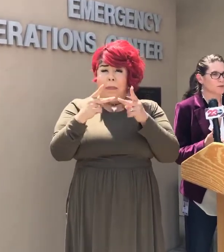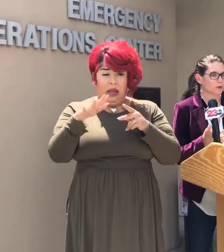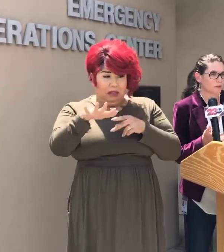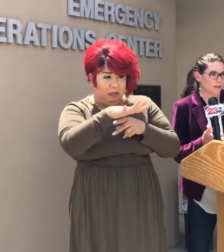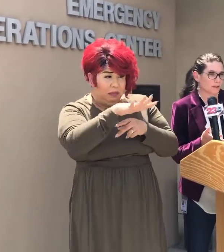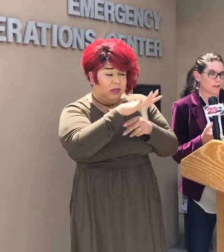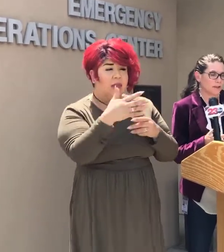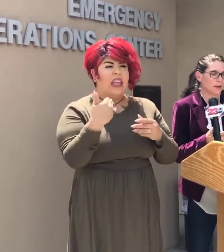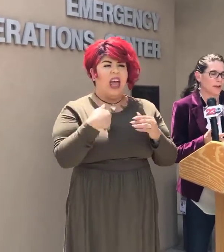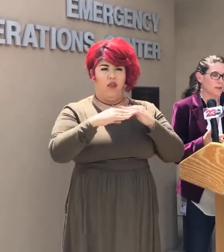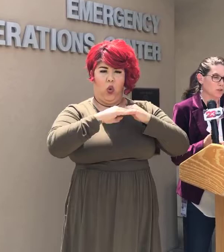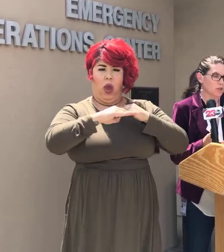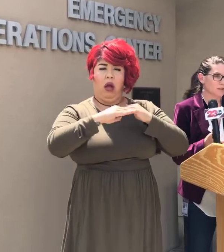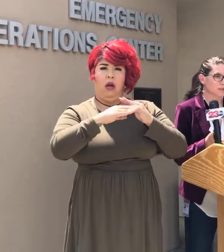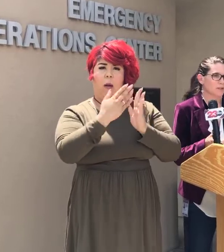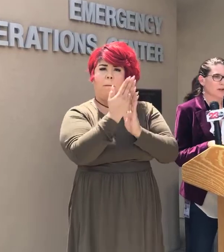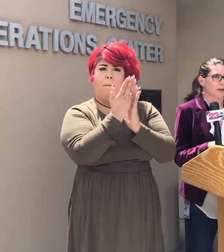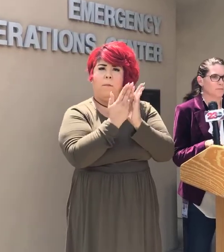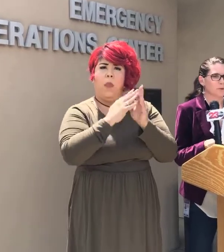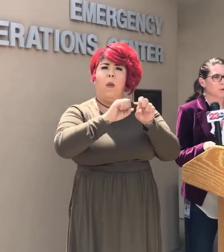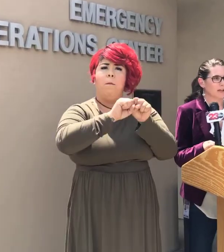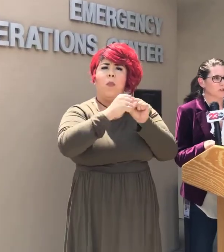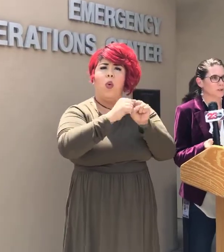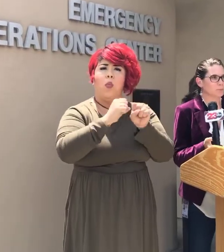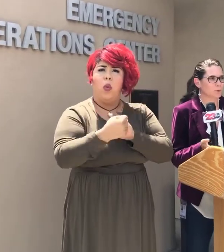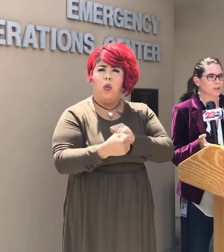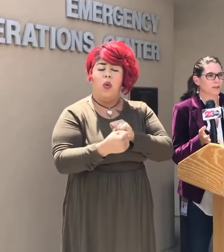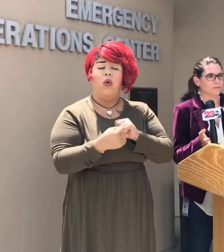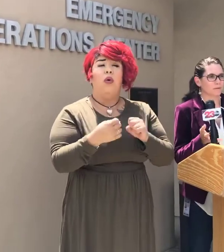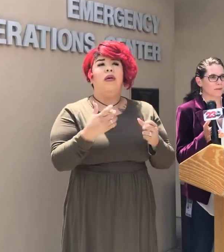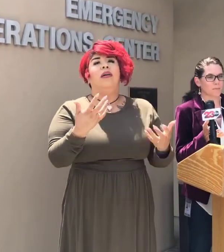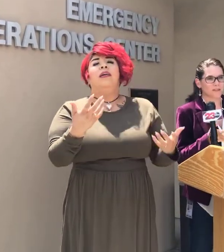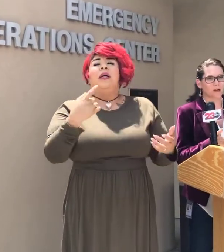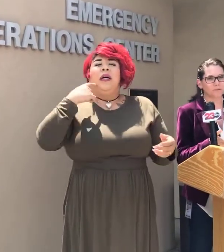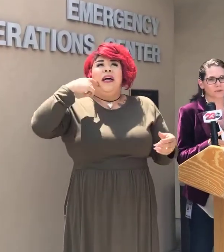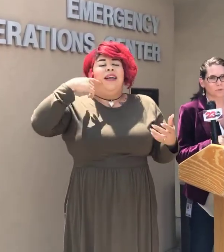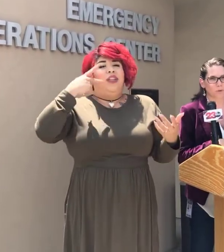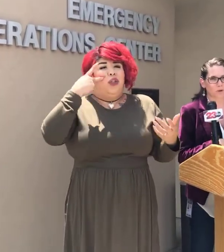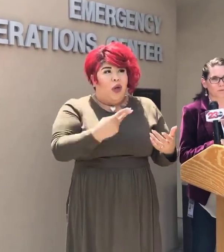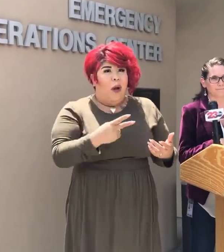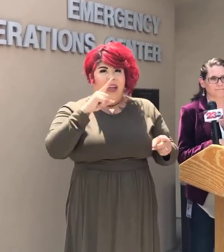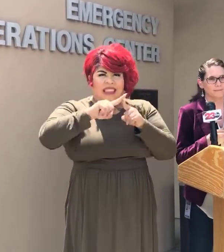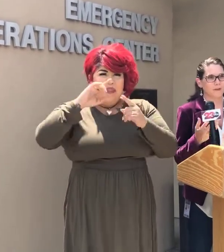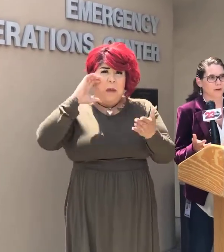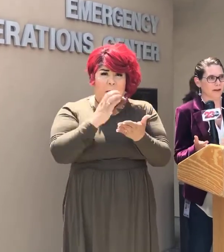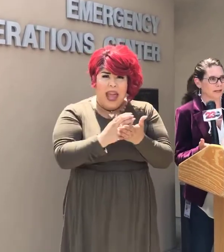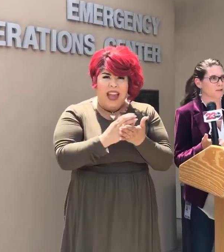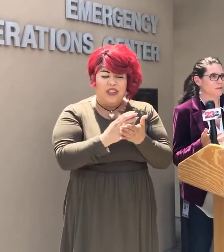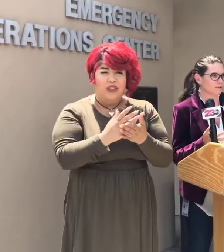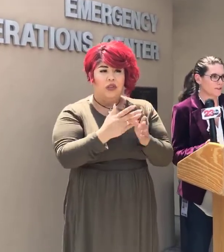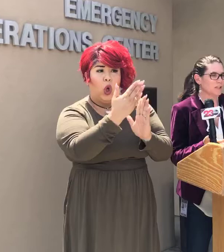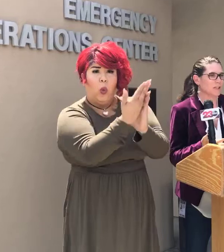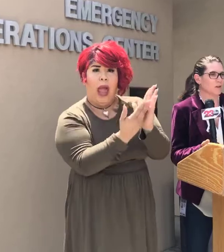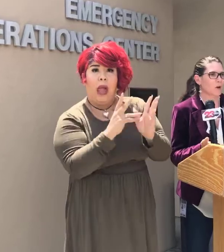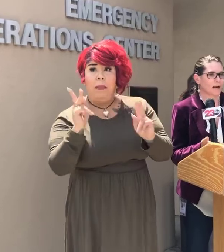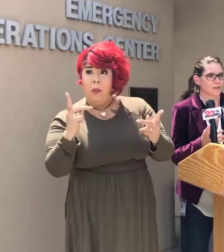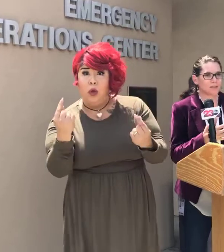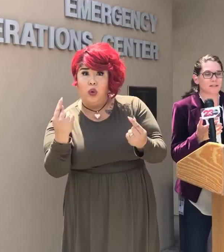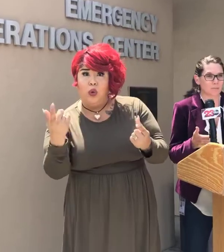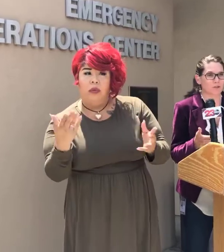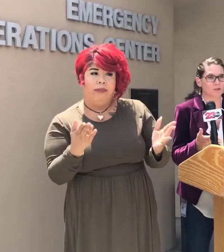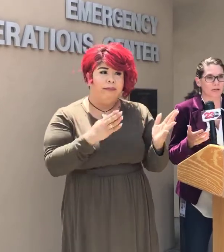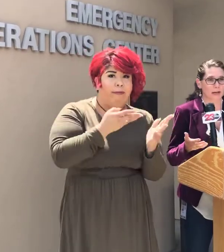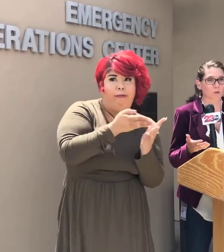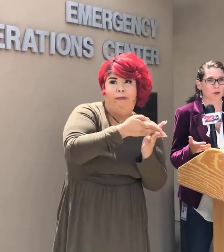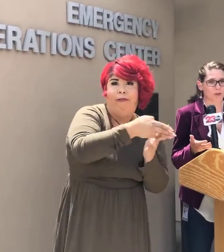some startling images of people actually putting themselves or their hands or feet in the cracks